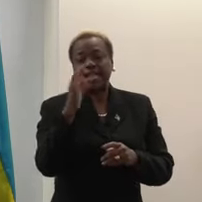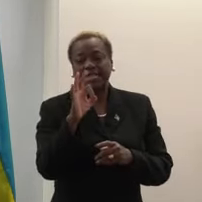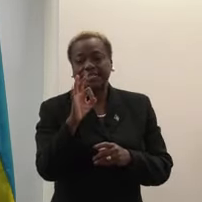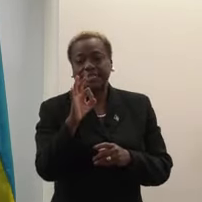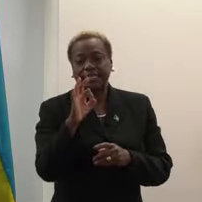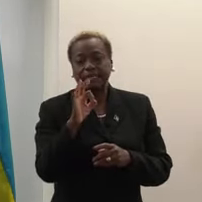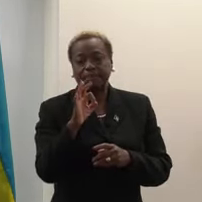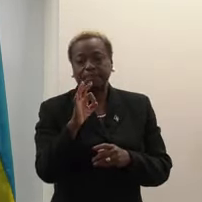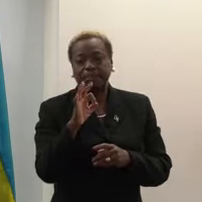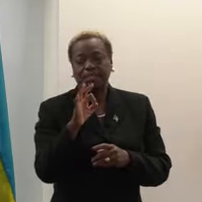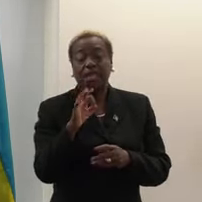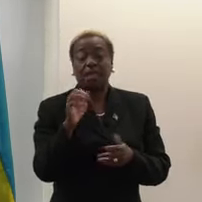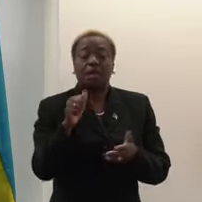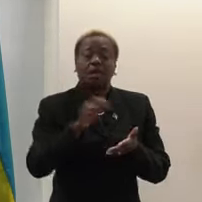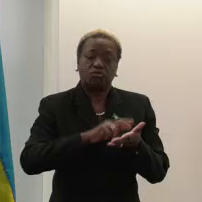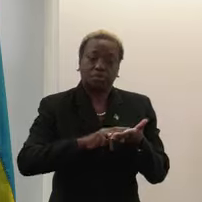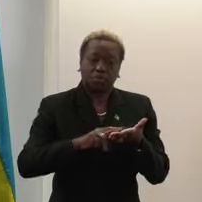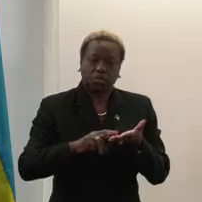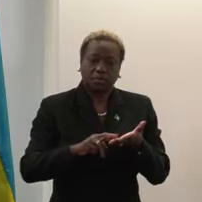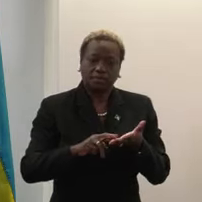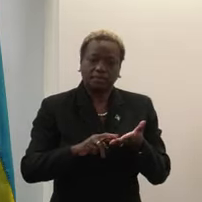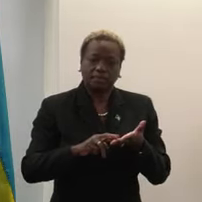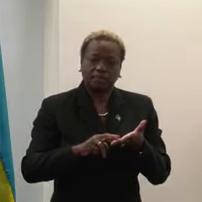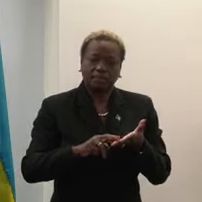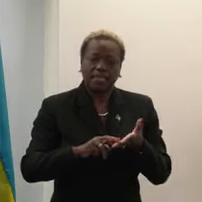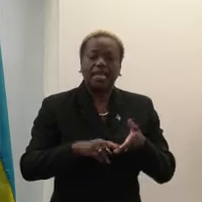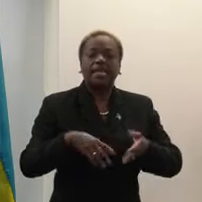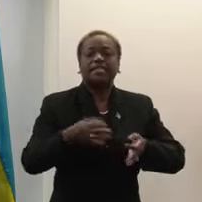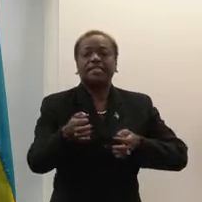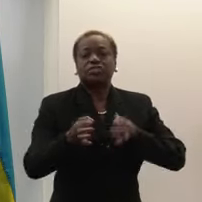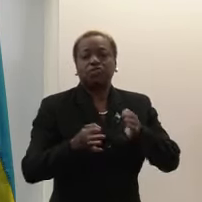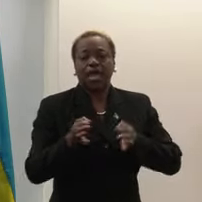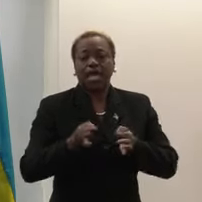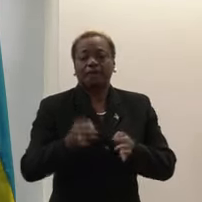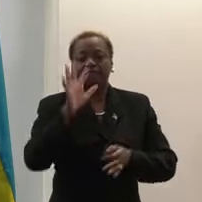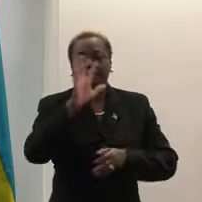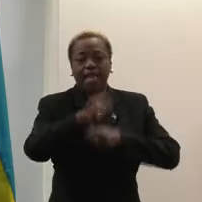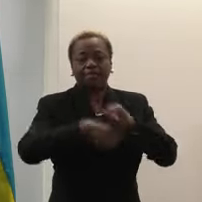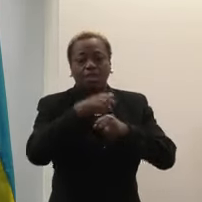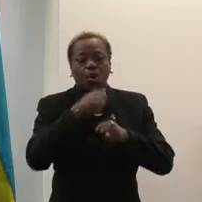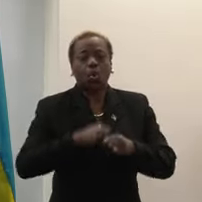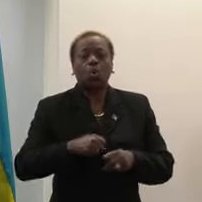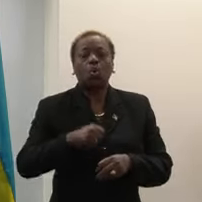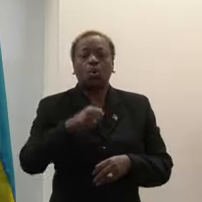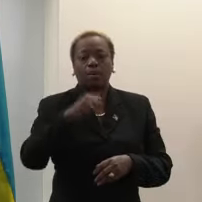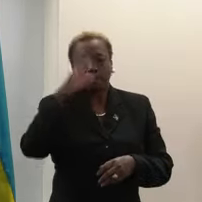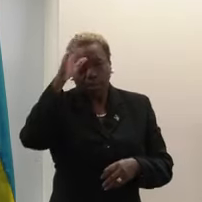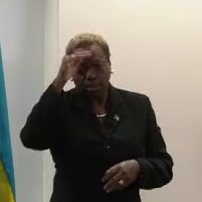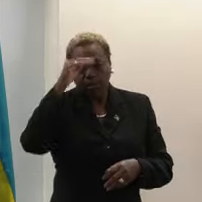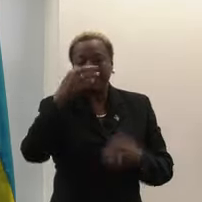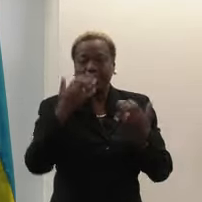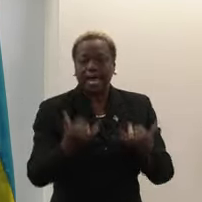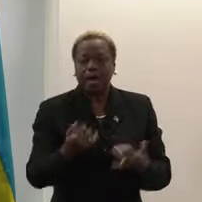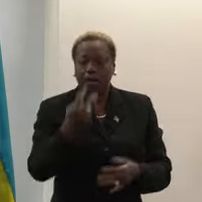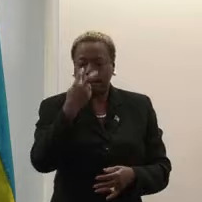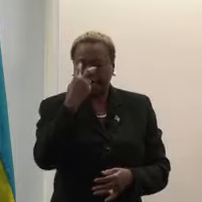A media report described a 5-year-old boy who is now